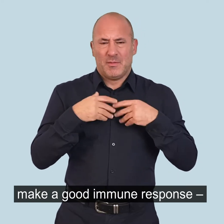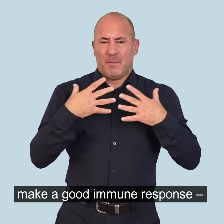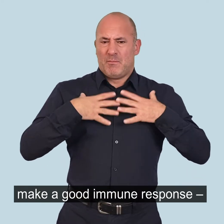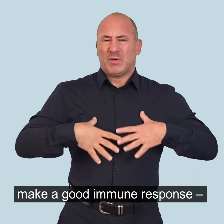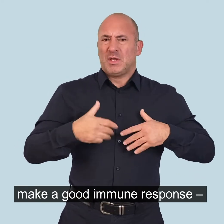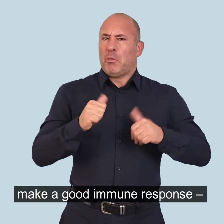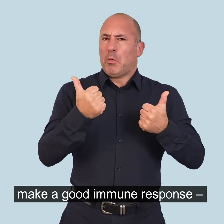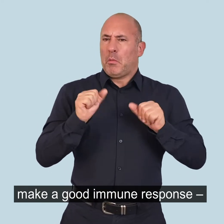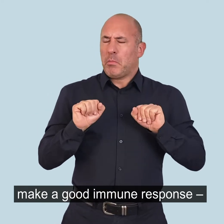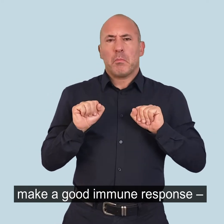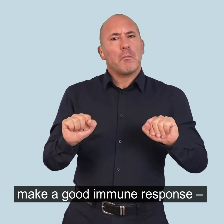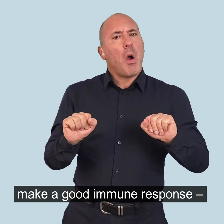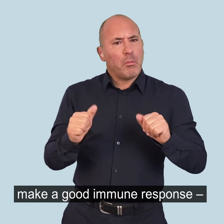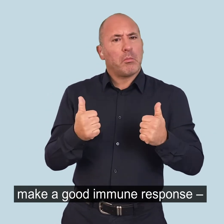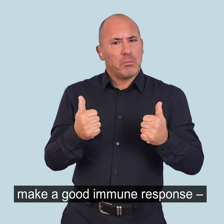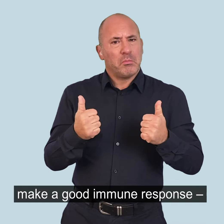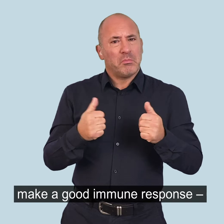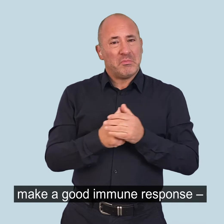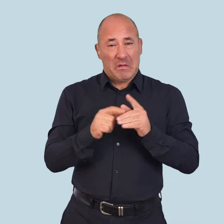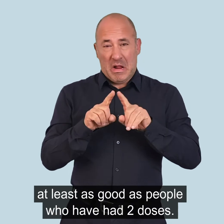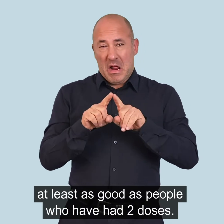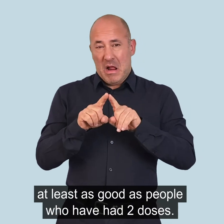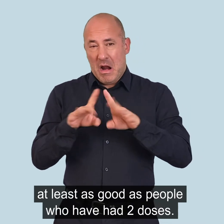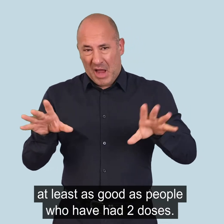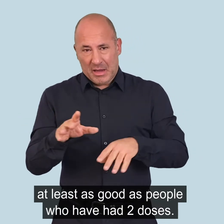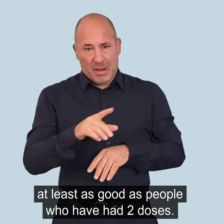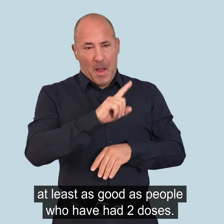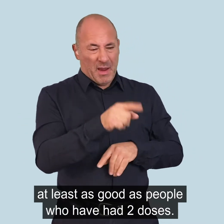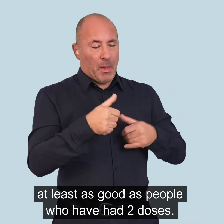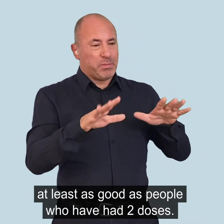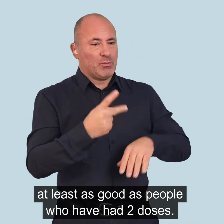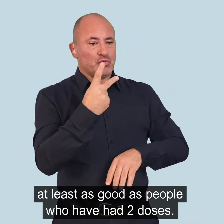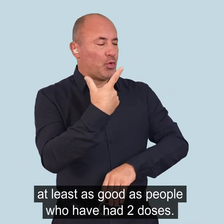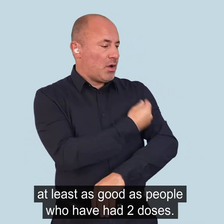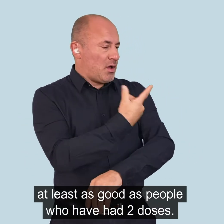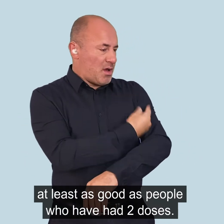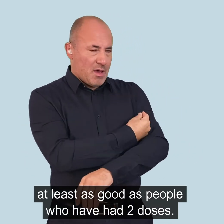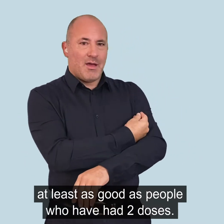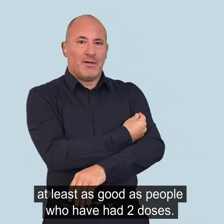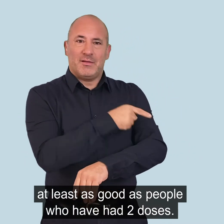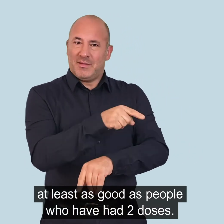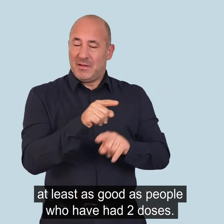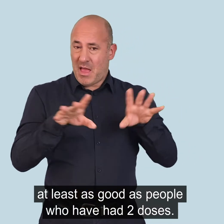make a good immune response, at least as good as people who have had 2 doses.